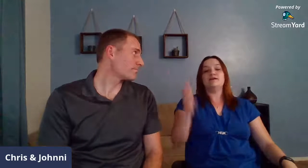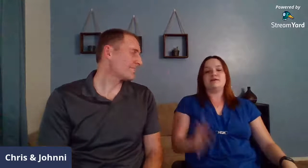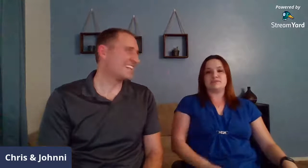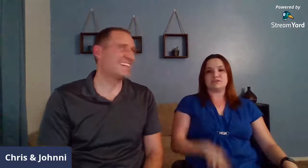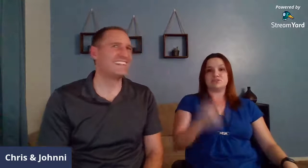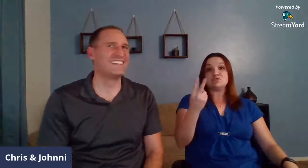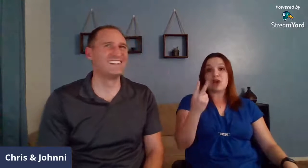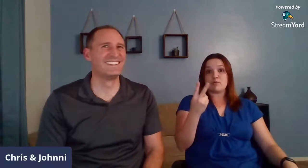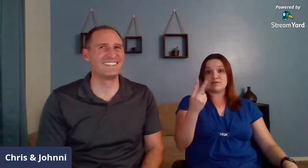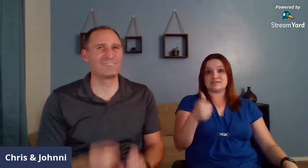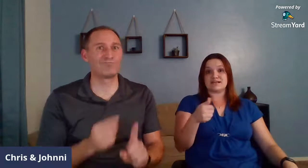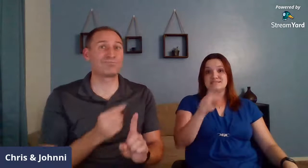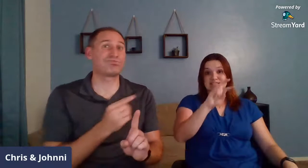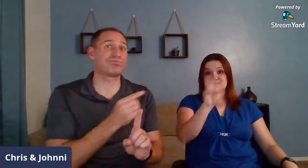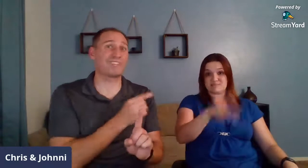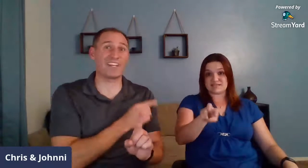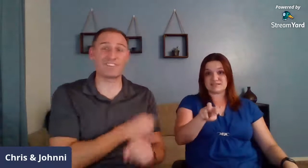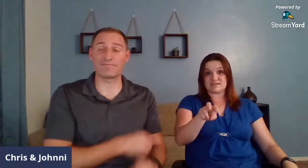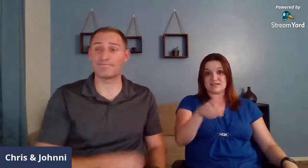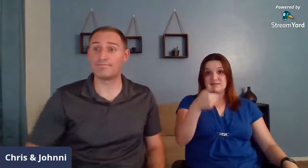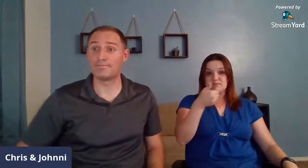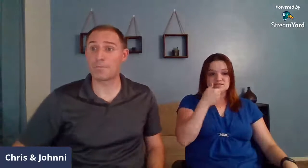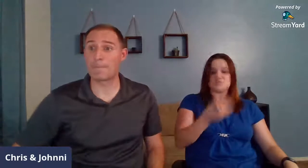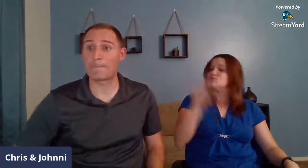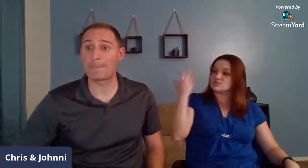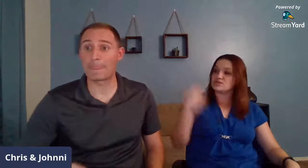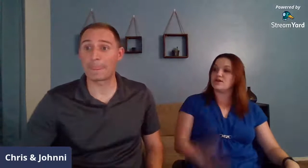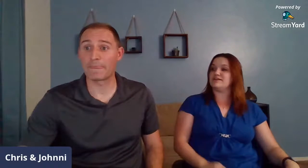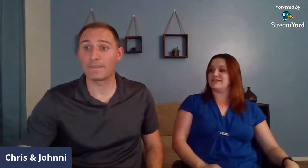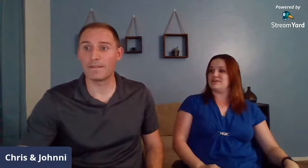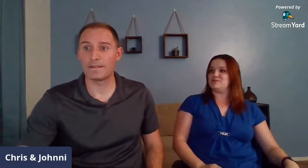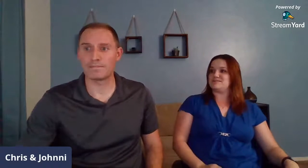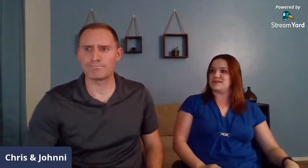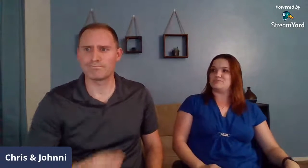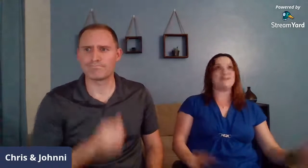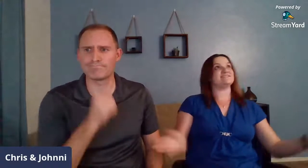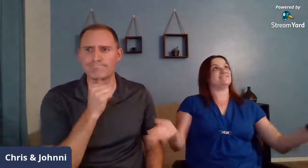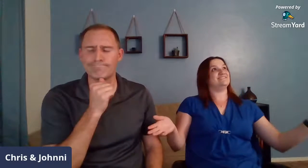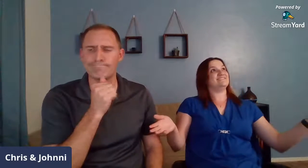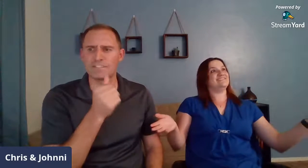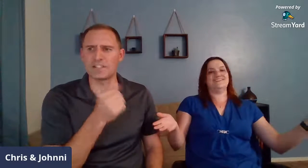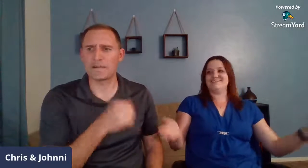But the 2 common ones that I see is pizza and pizza. You started it. You said pizza. Did not.